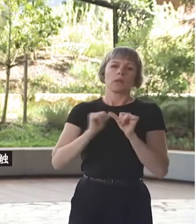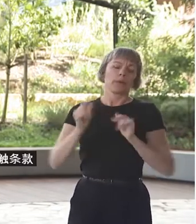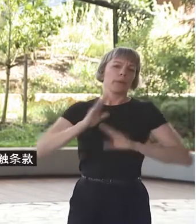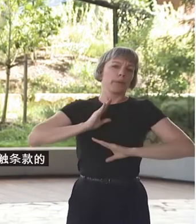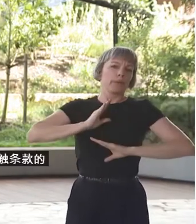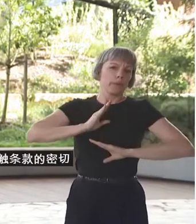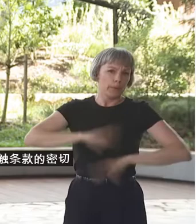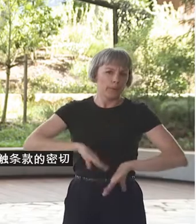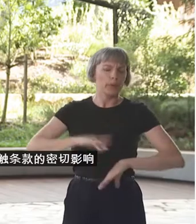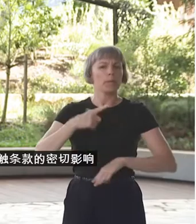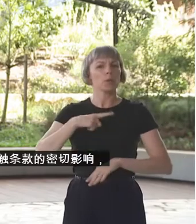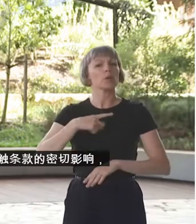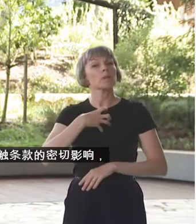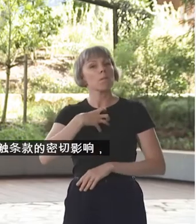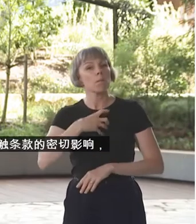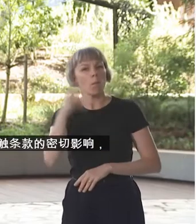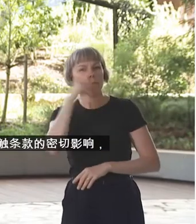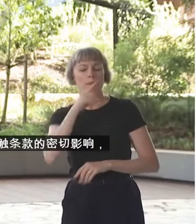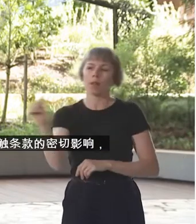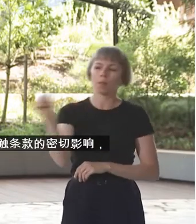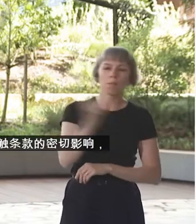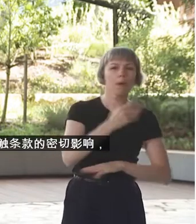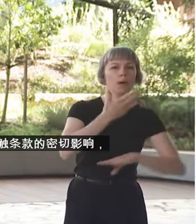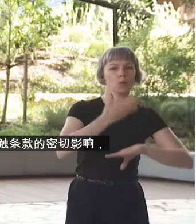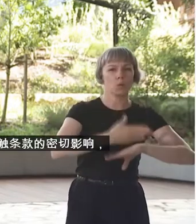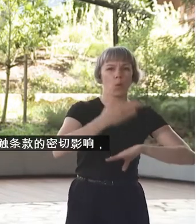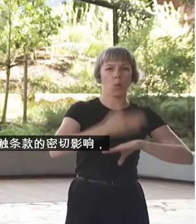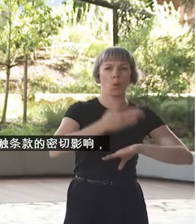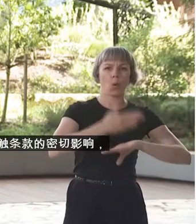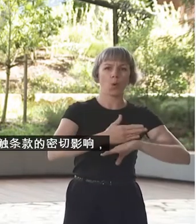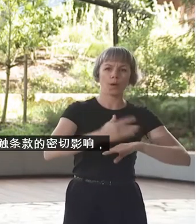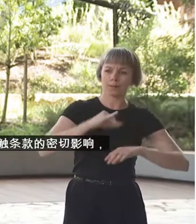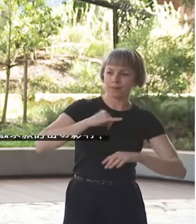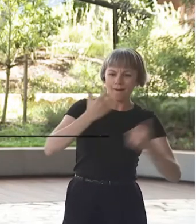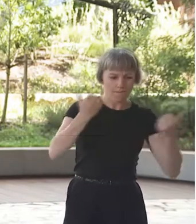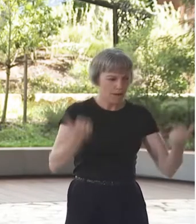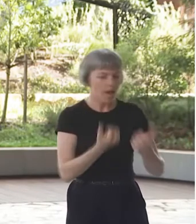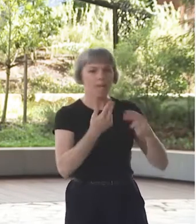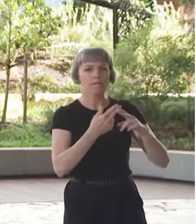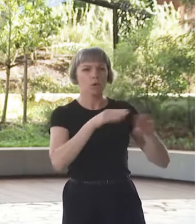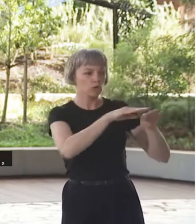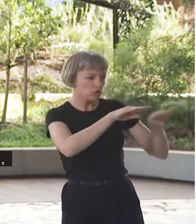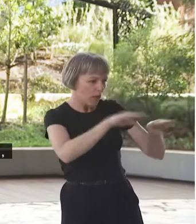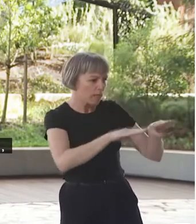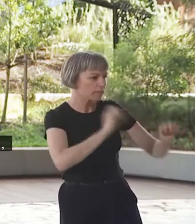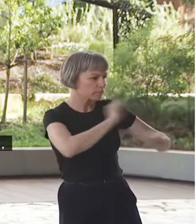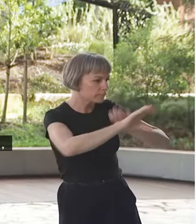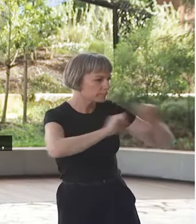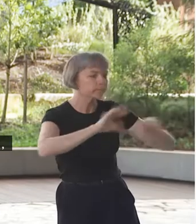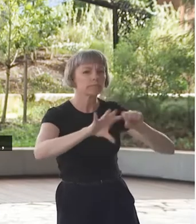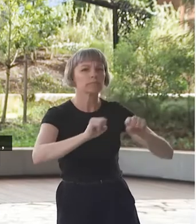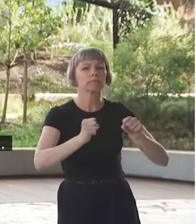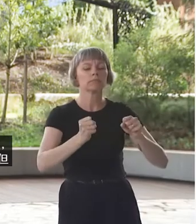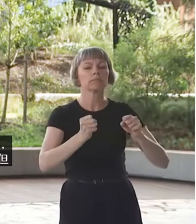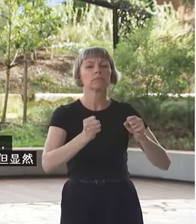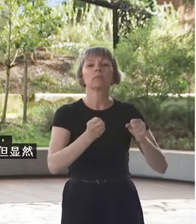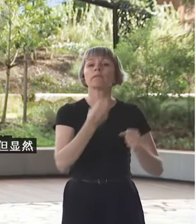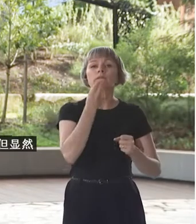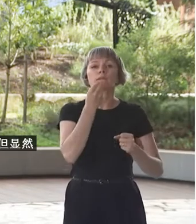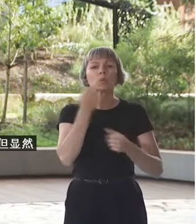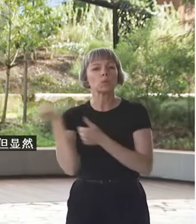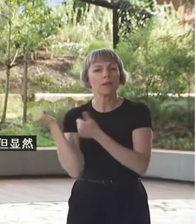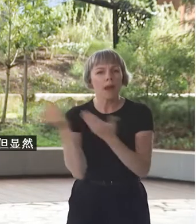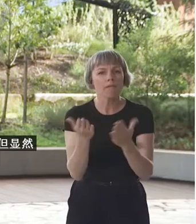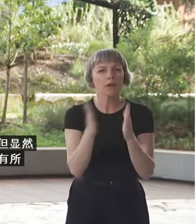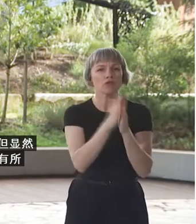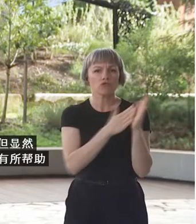by the previous close contact provision. So my expectation is that will return shortly. There will obviously be a lag, but obviously the